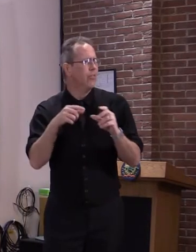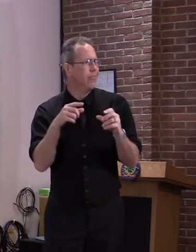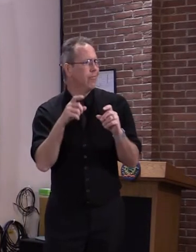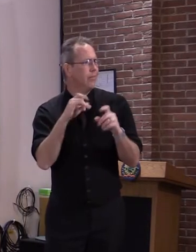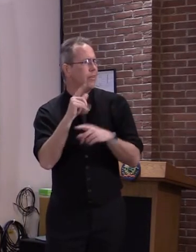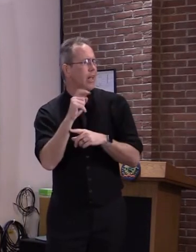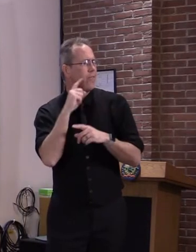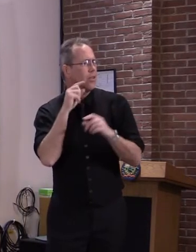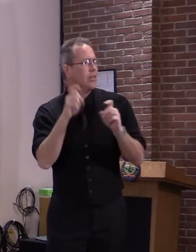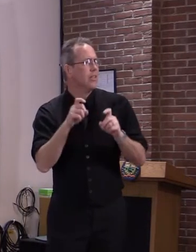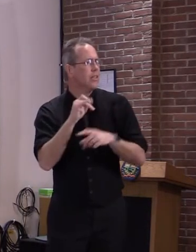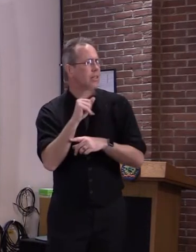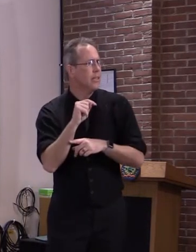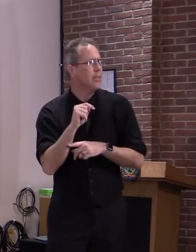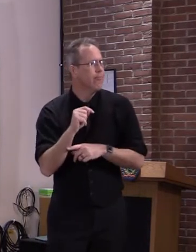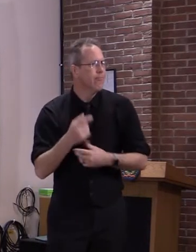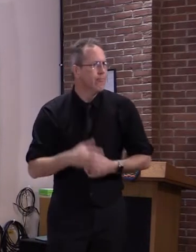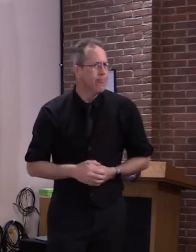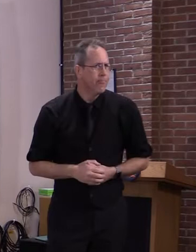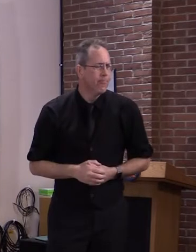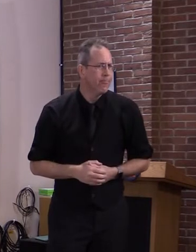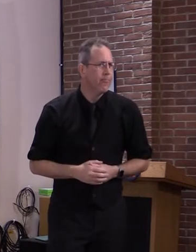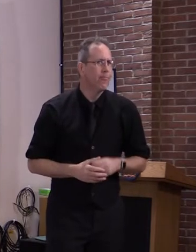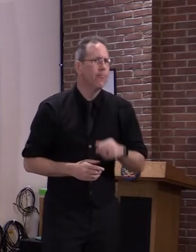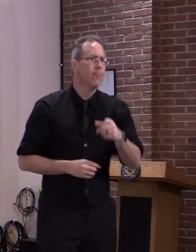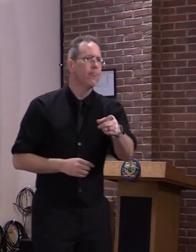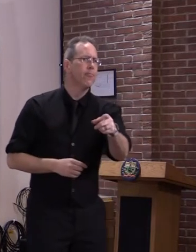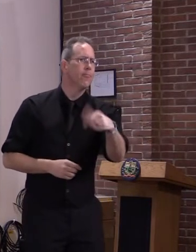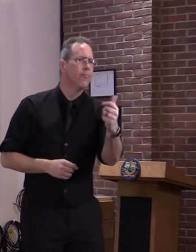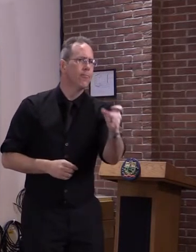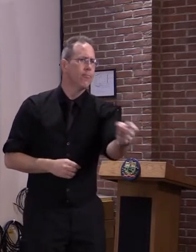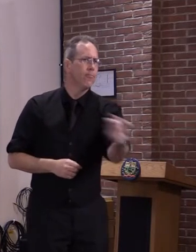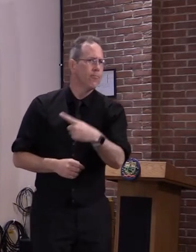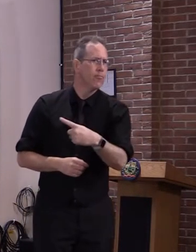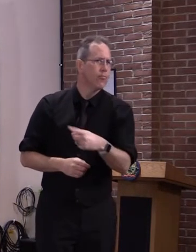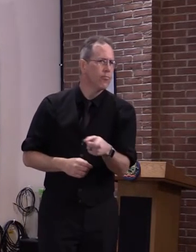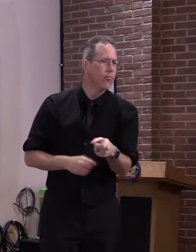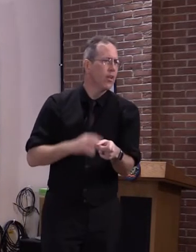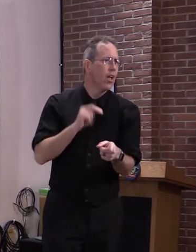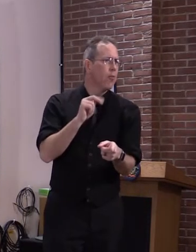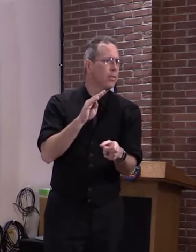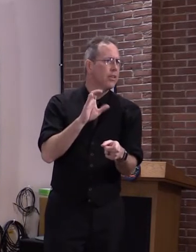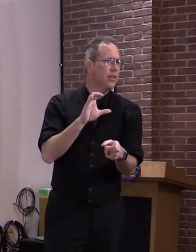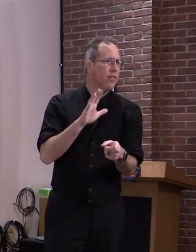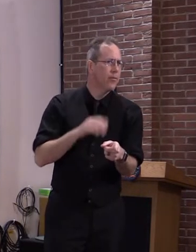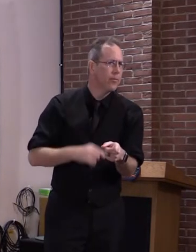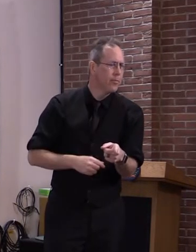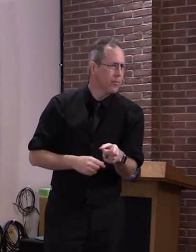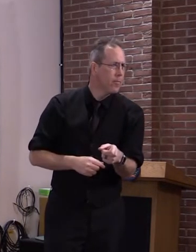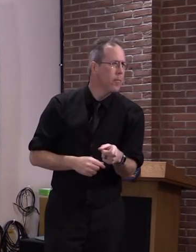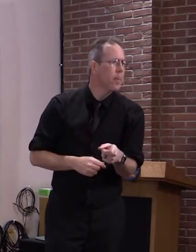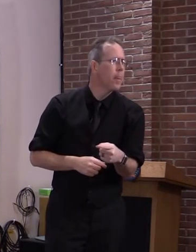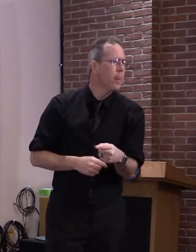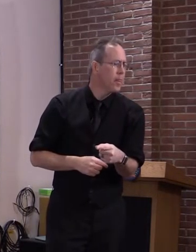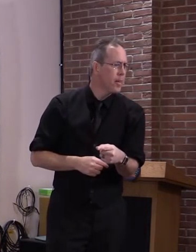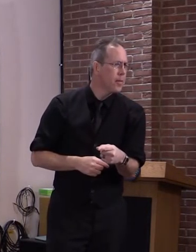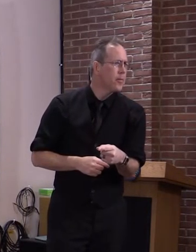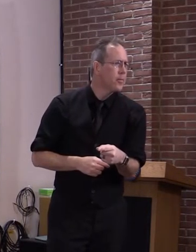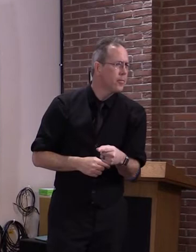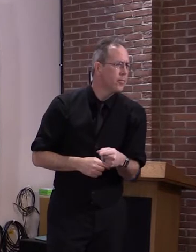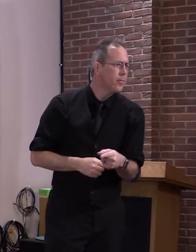the legislature proposing a bill to really treat legislators and people